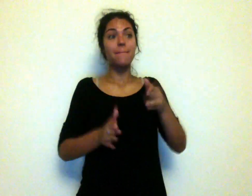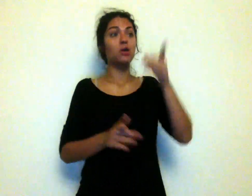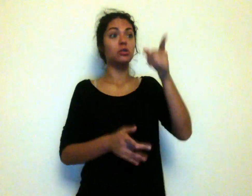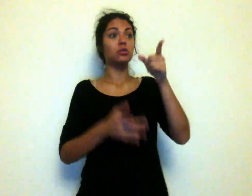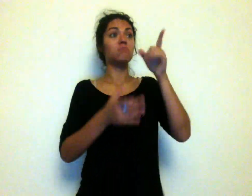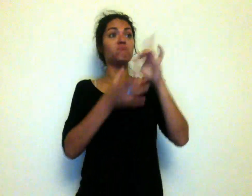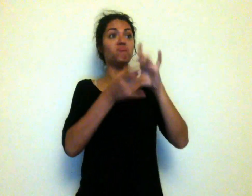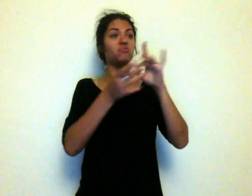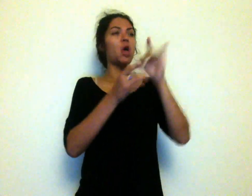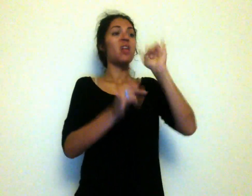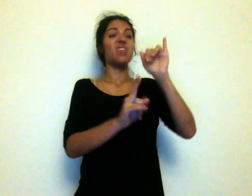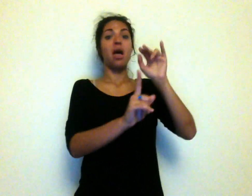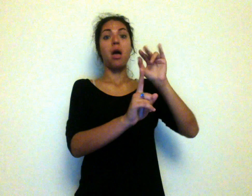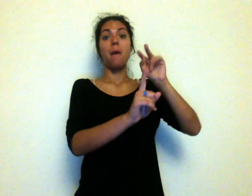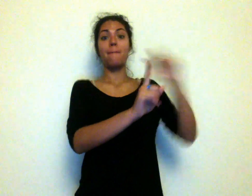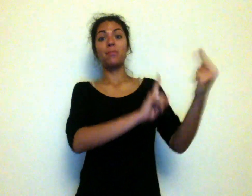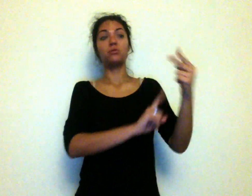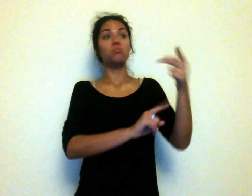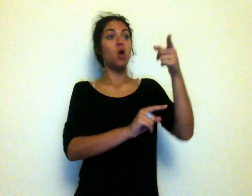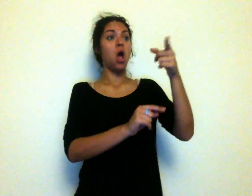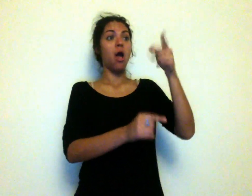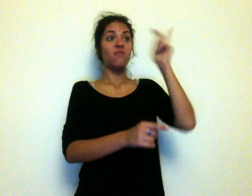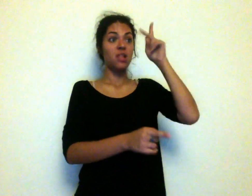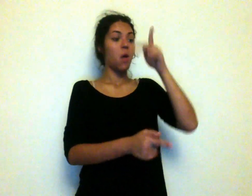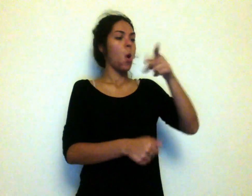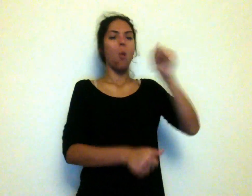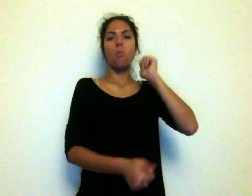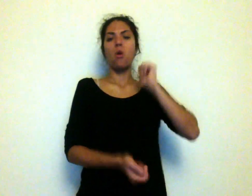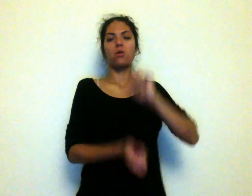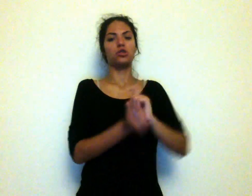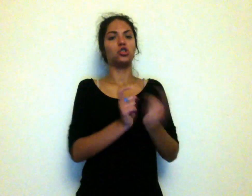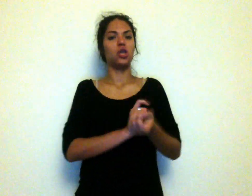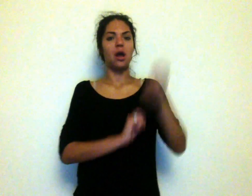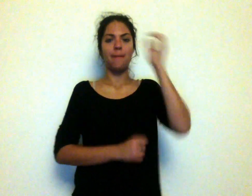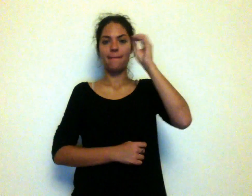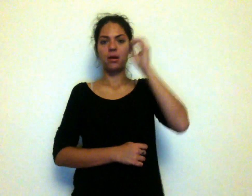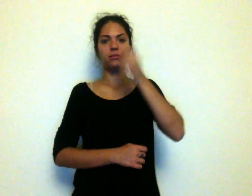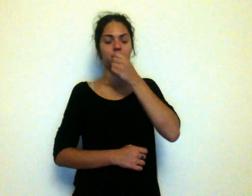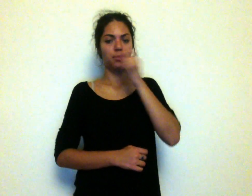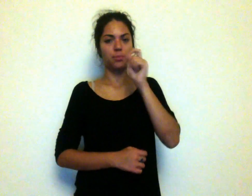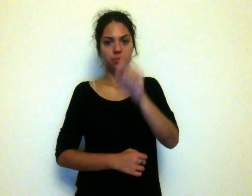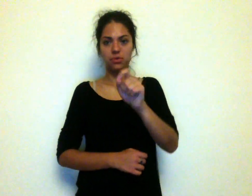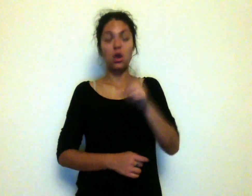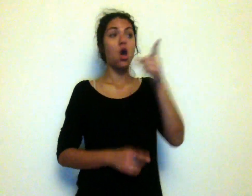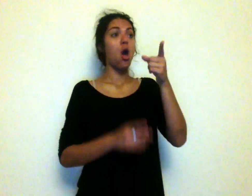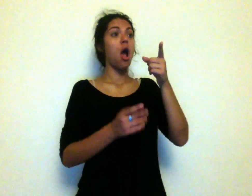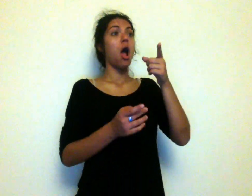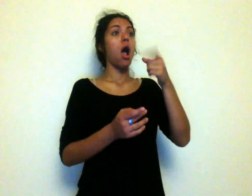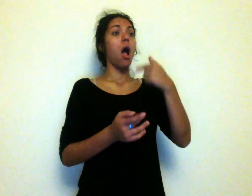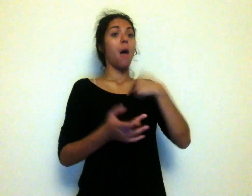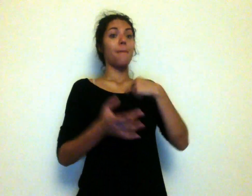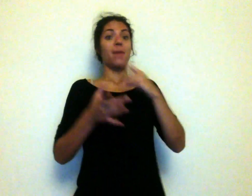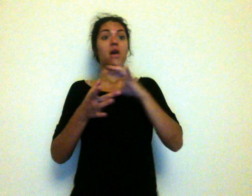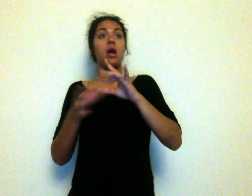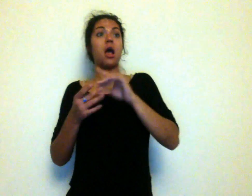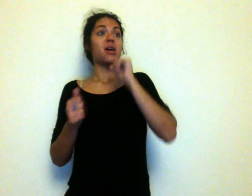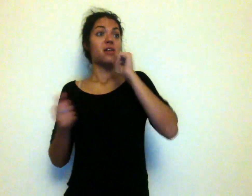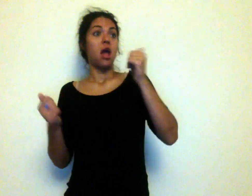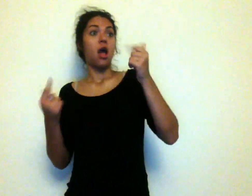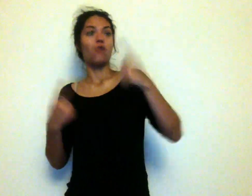the Buddhists and the Hindus have a rebirth dogma and a karmic dogma. The Muslims, of course, would have been separated at that point, but